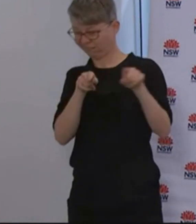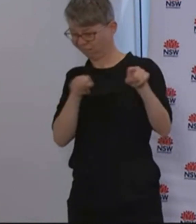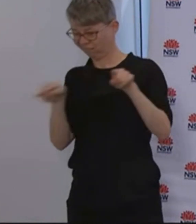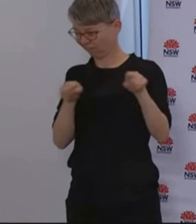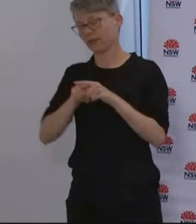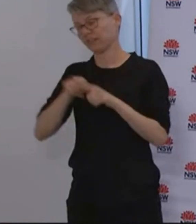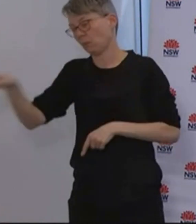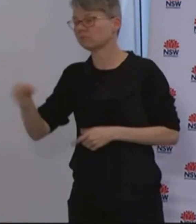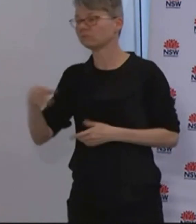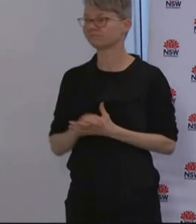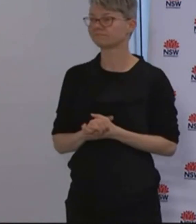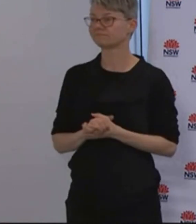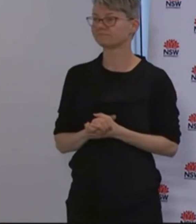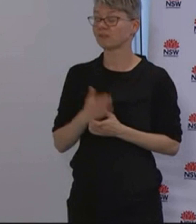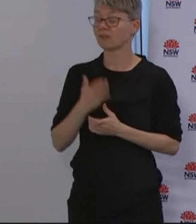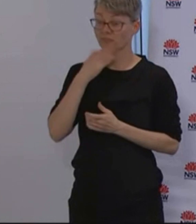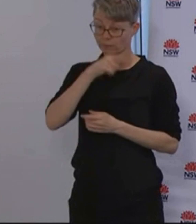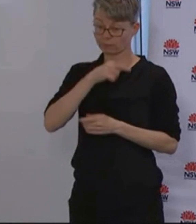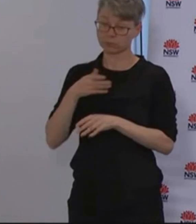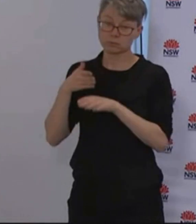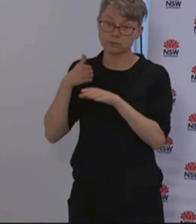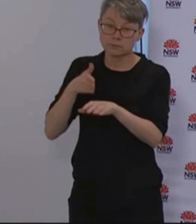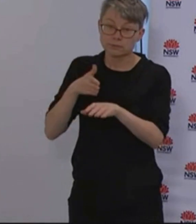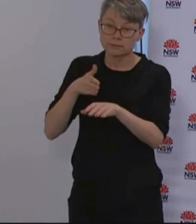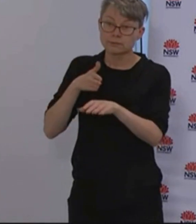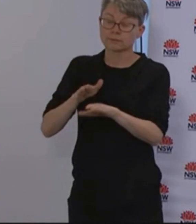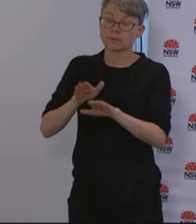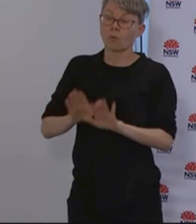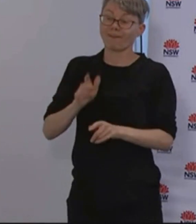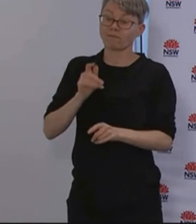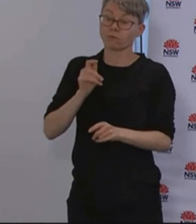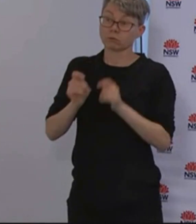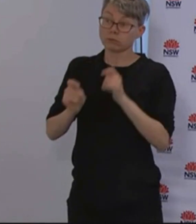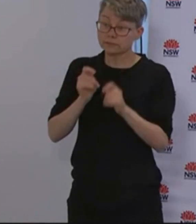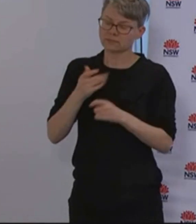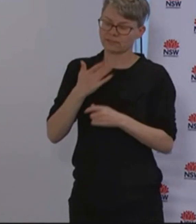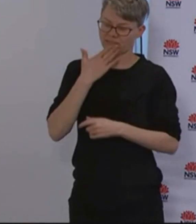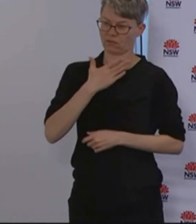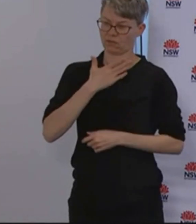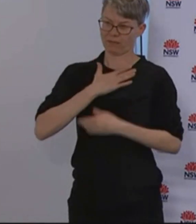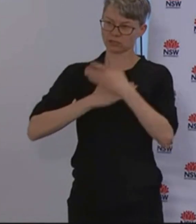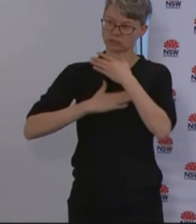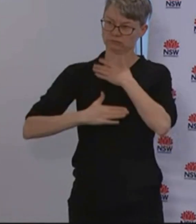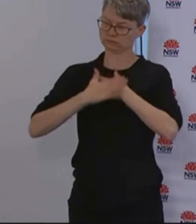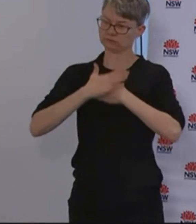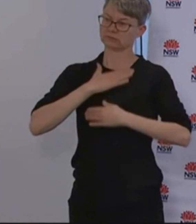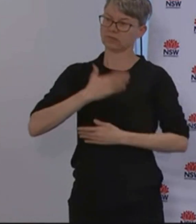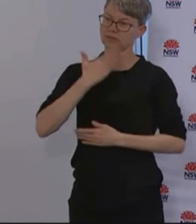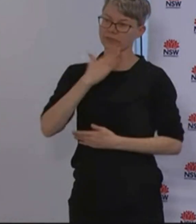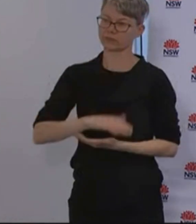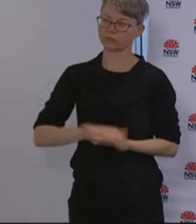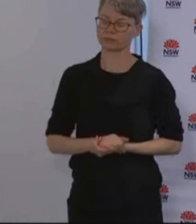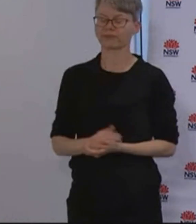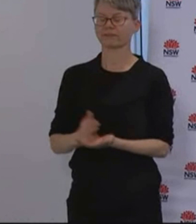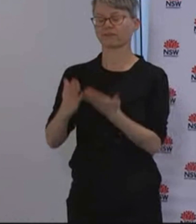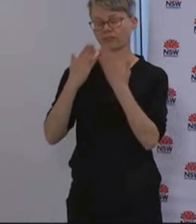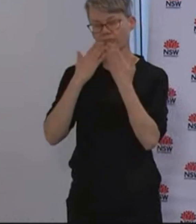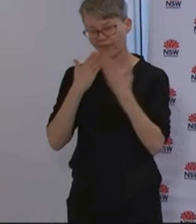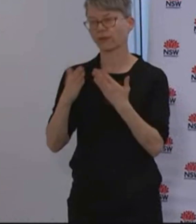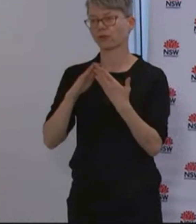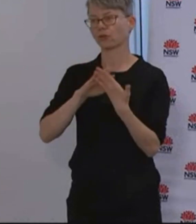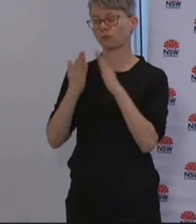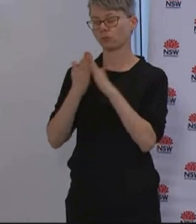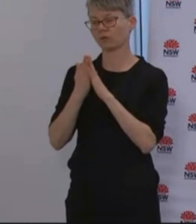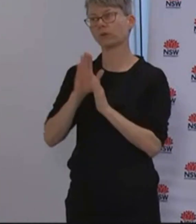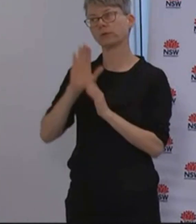the patience of those people who have been at the Crossroads Hotel, and again just thank you so much to the community